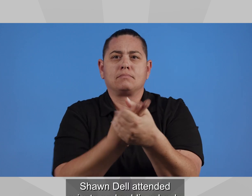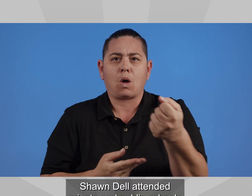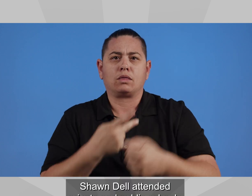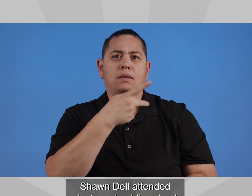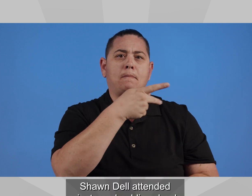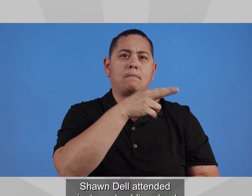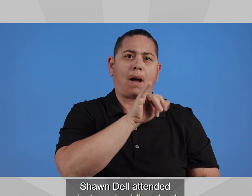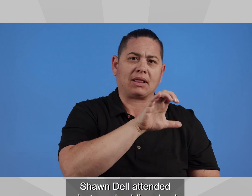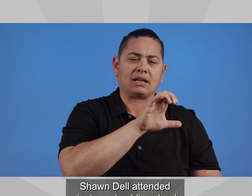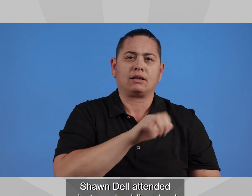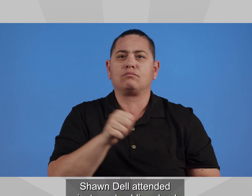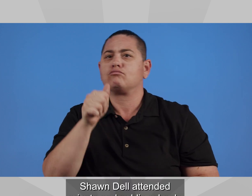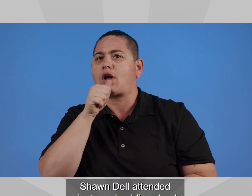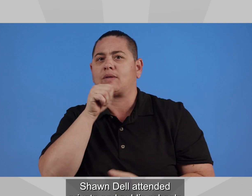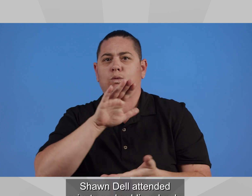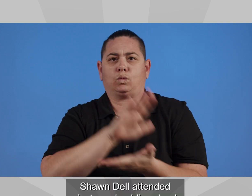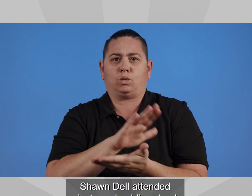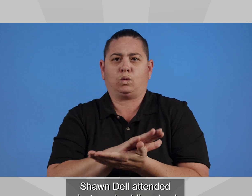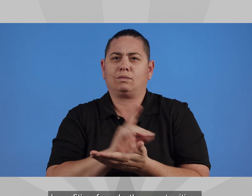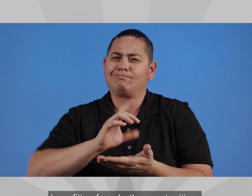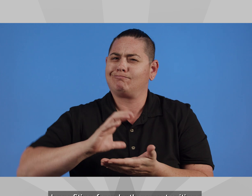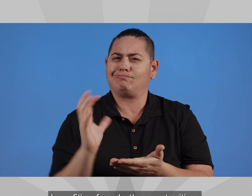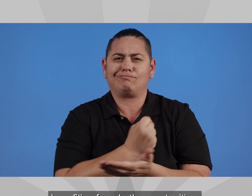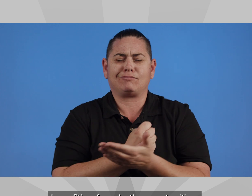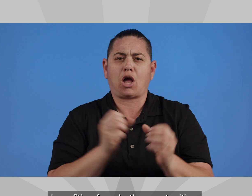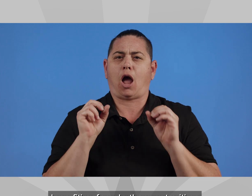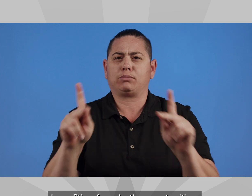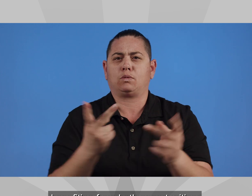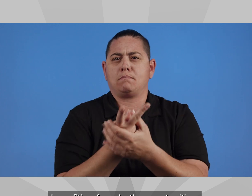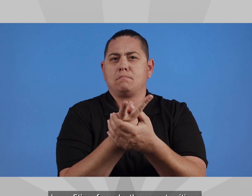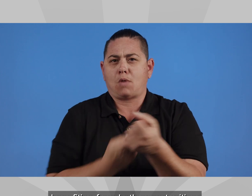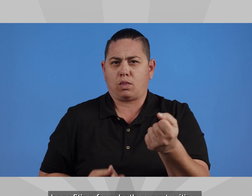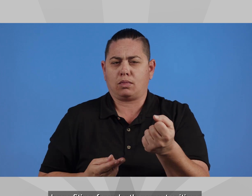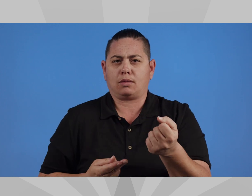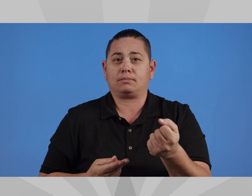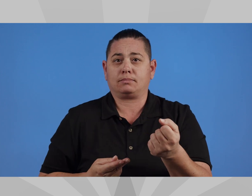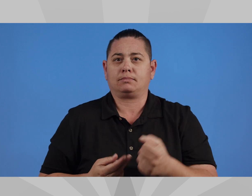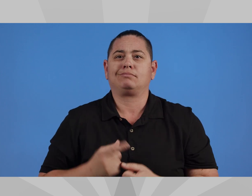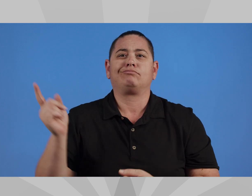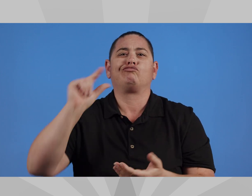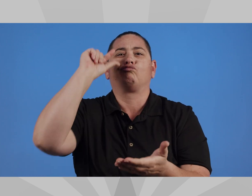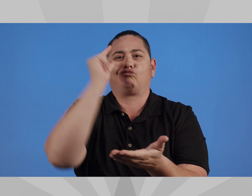Shawn Dell attended private and public schools, benefiting from both opportunities.